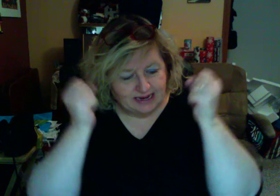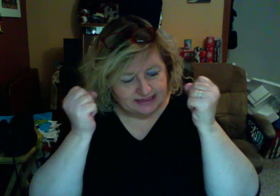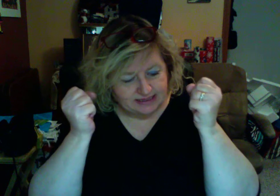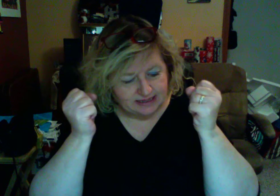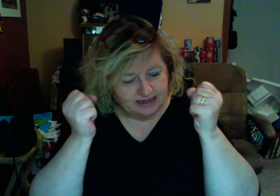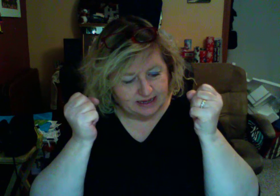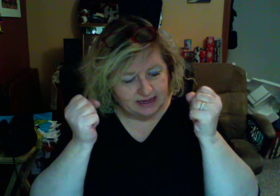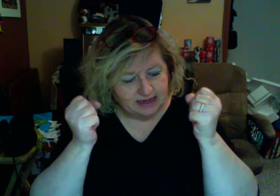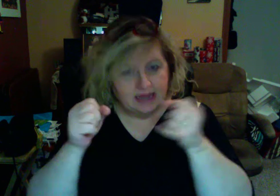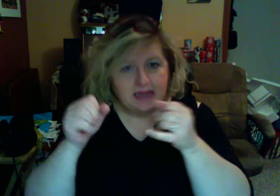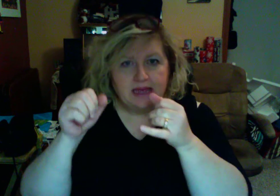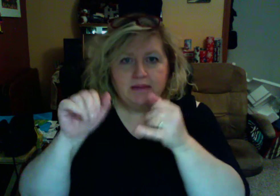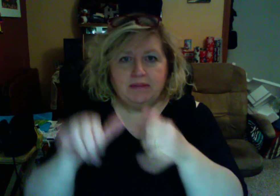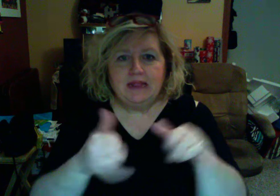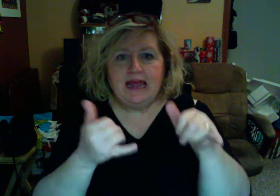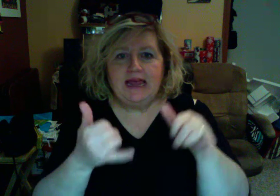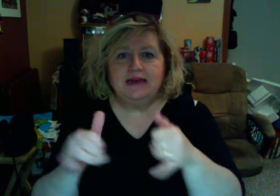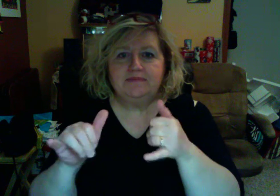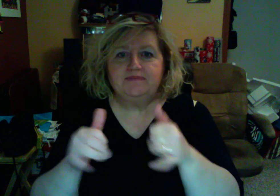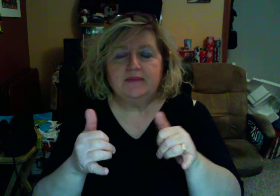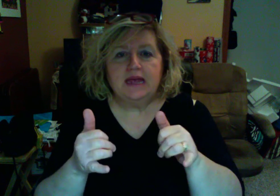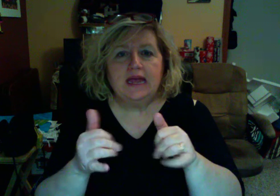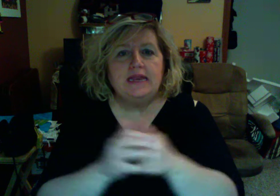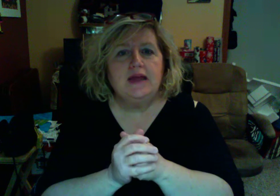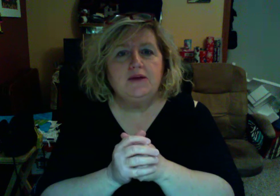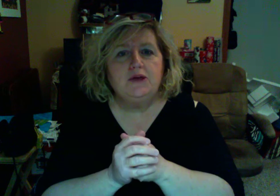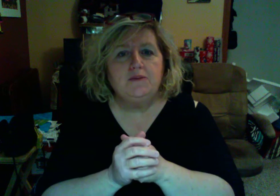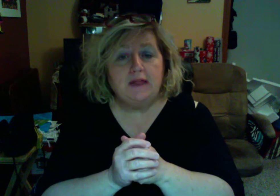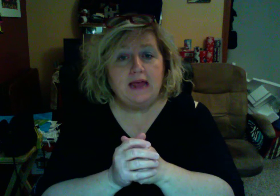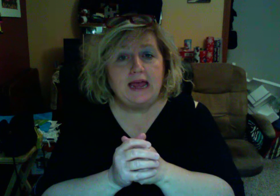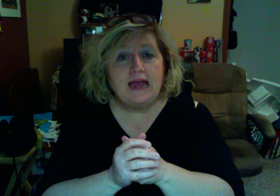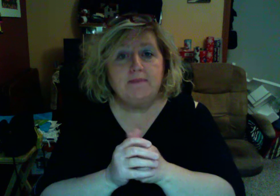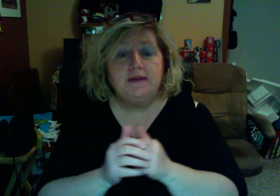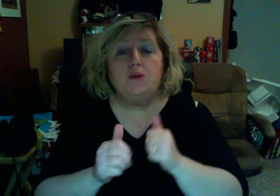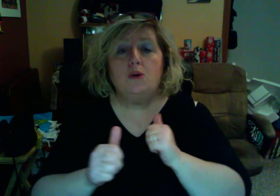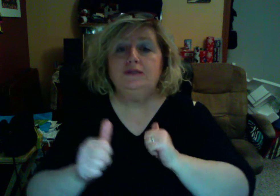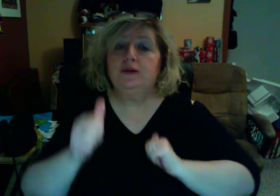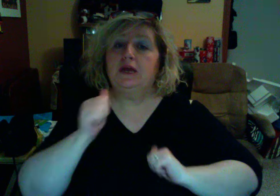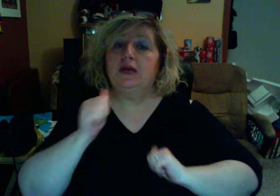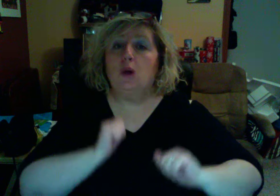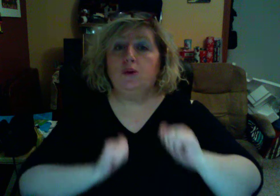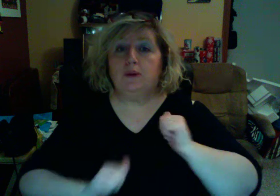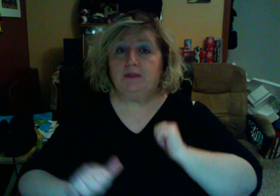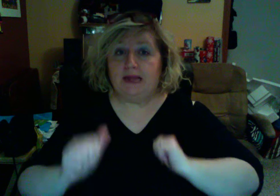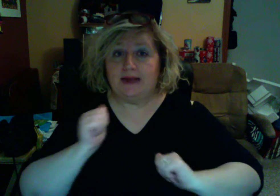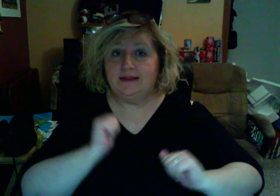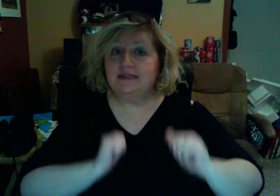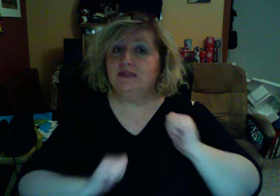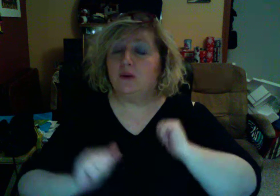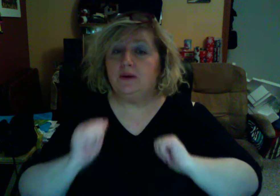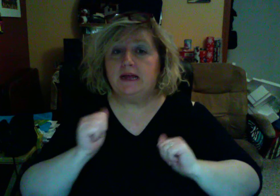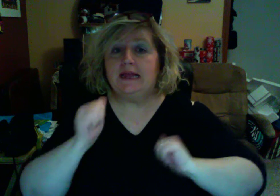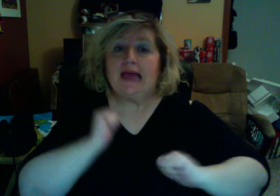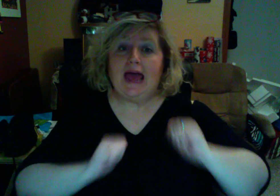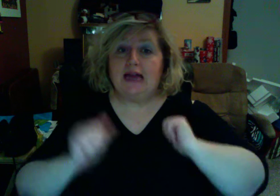exercise, play. Now you can play, but you also can go to a play. This is going to play like actor